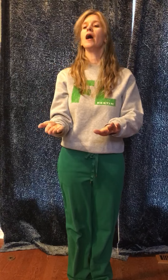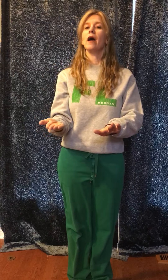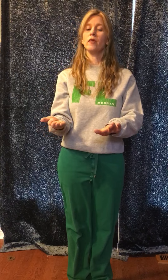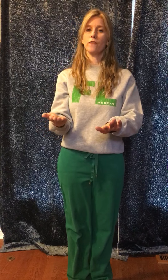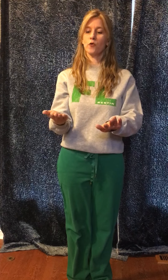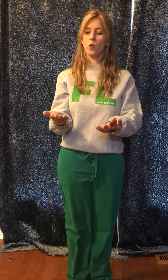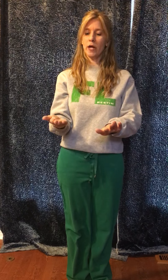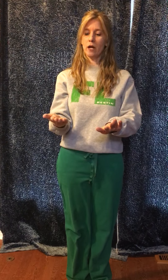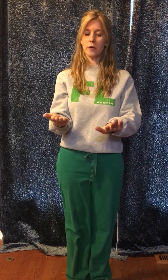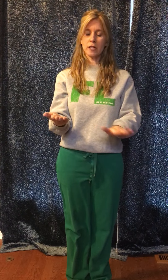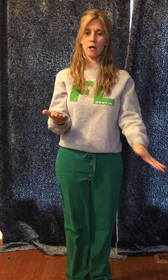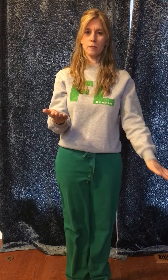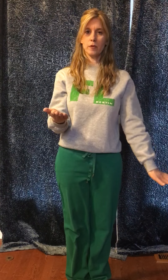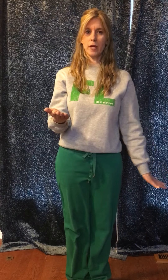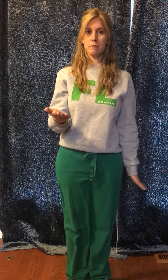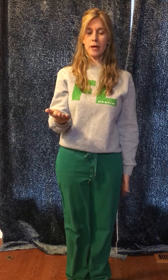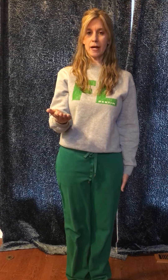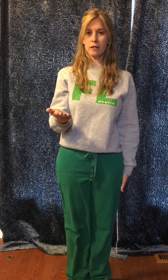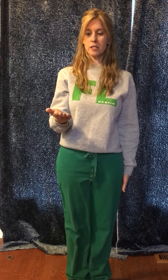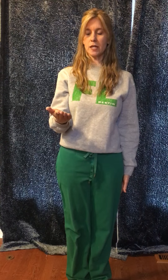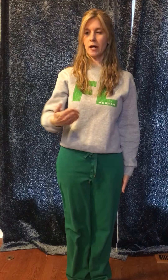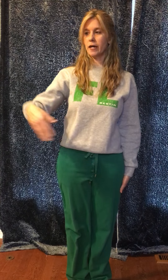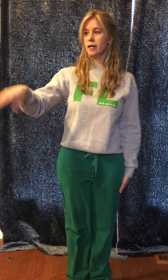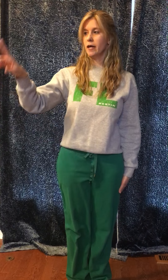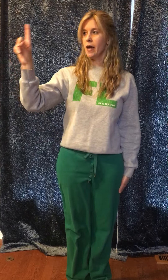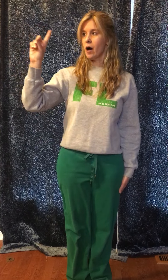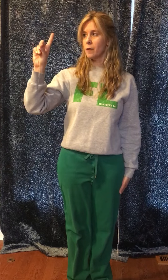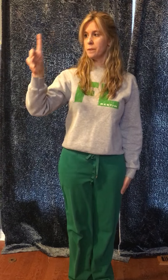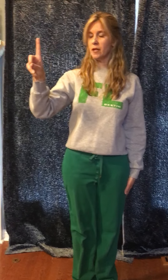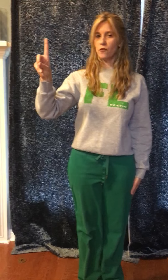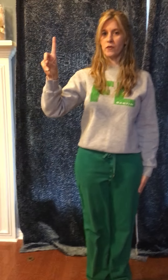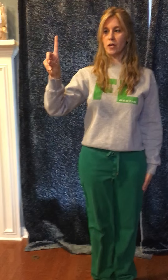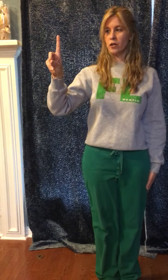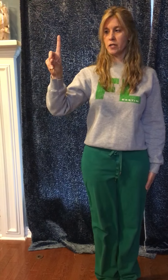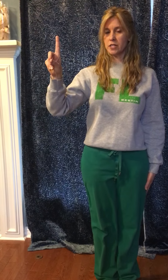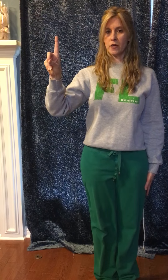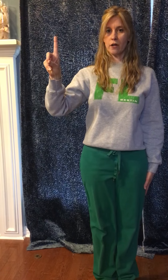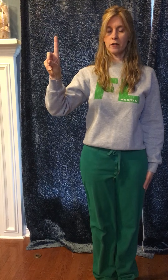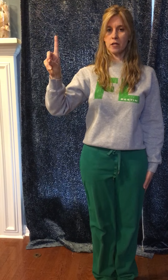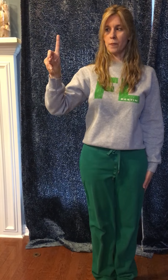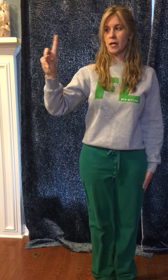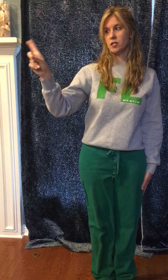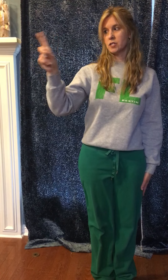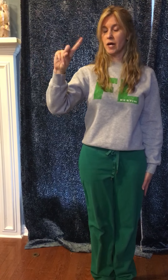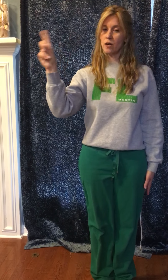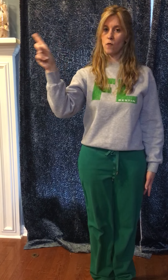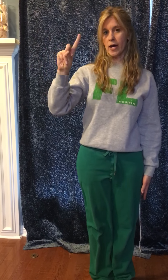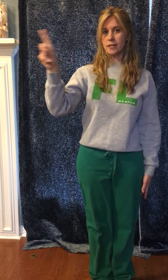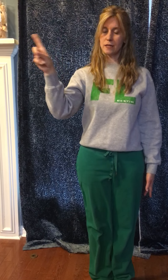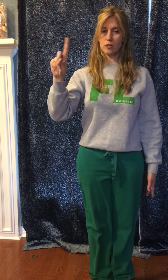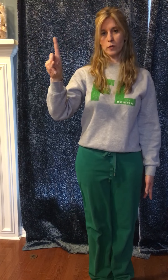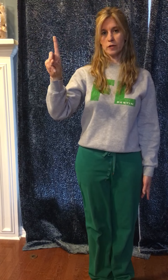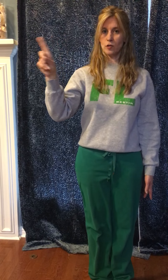and then for where, we're going to take our blue hand back at our side. Our pink finger, index finger goes up, and it just kind of wags a little with a little